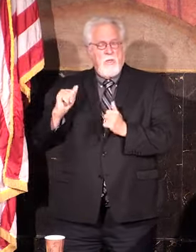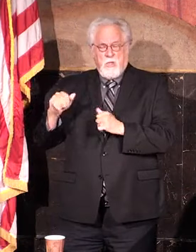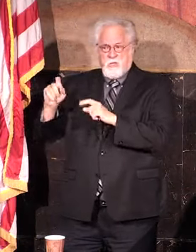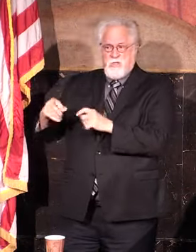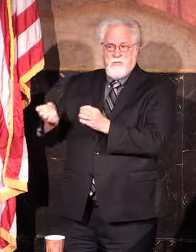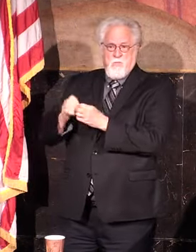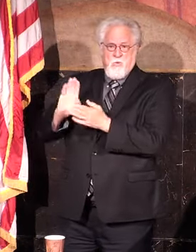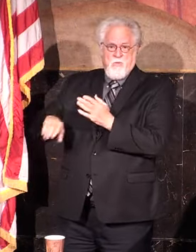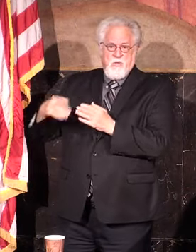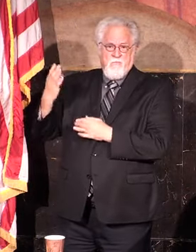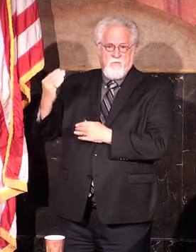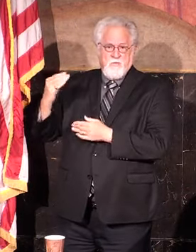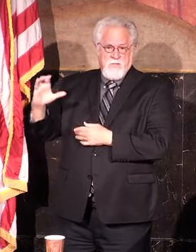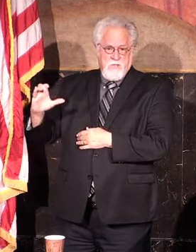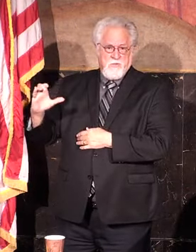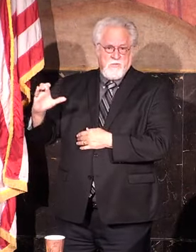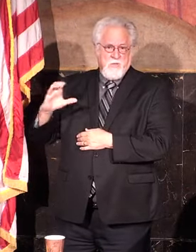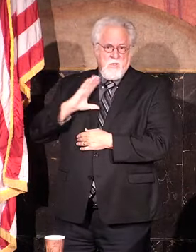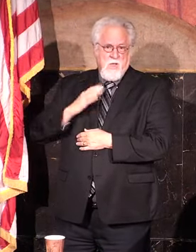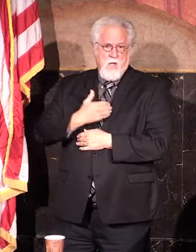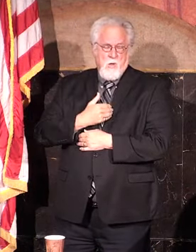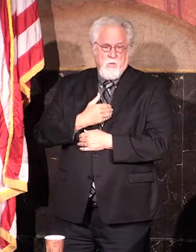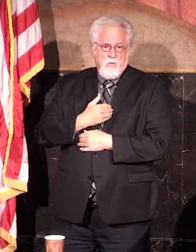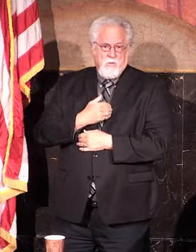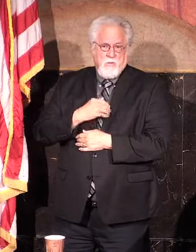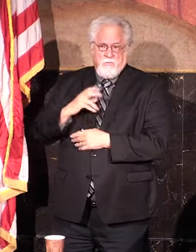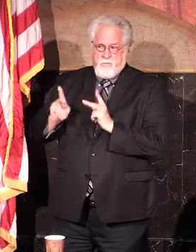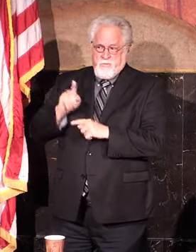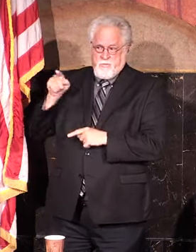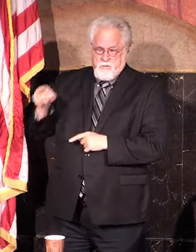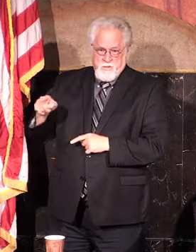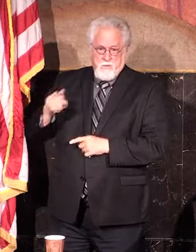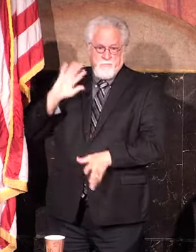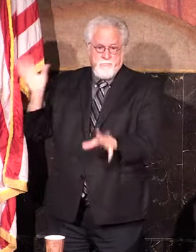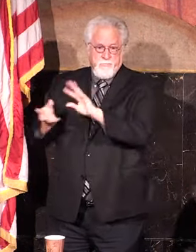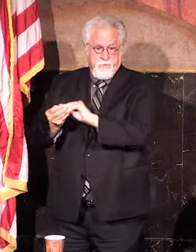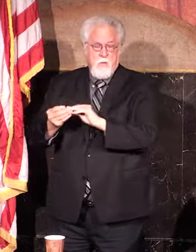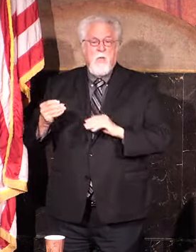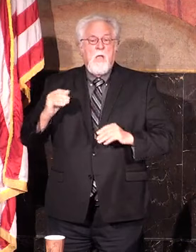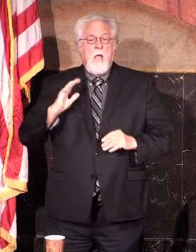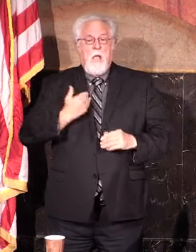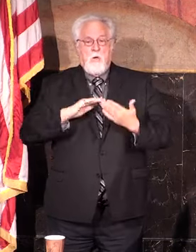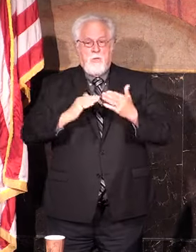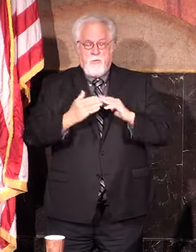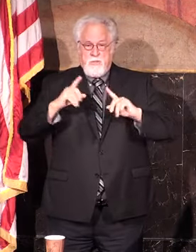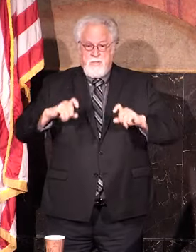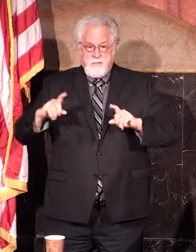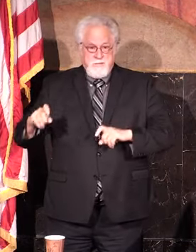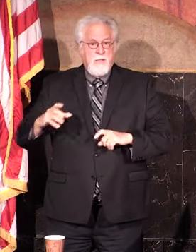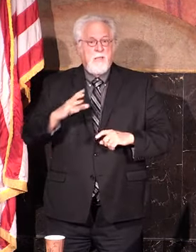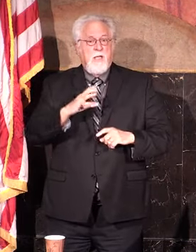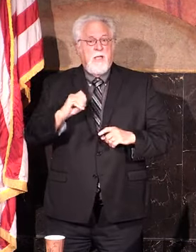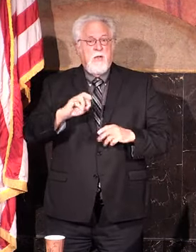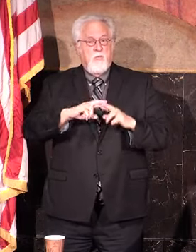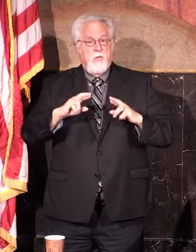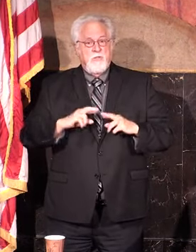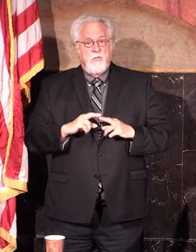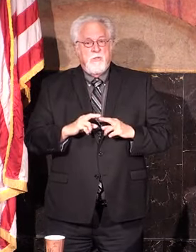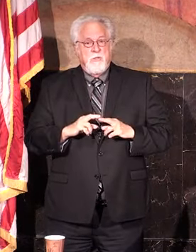over 1,400 of our residents there. Collectively, our community testing in the